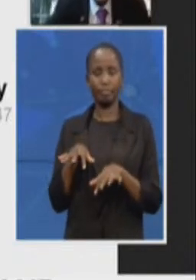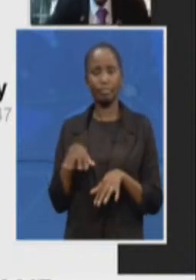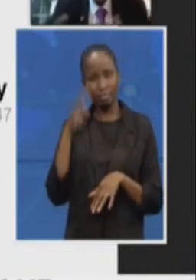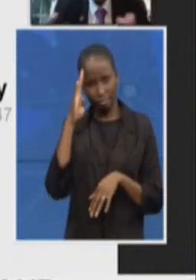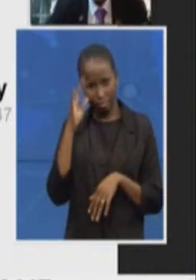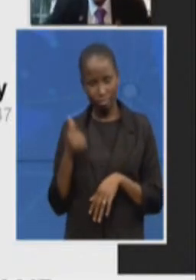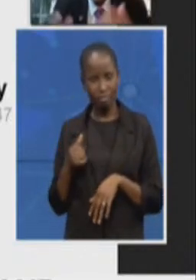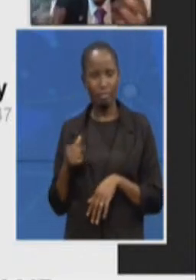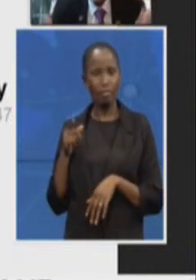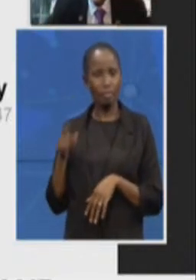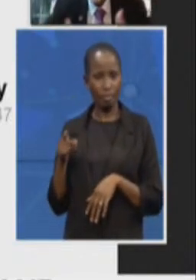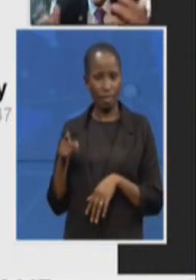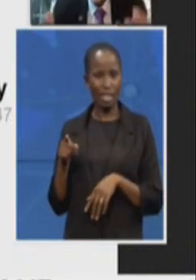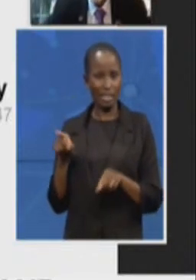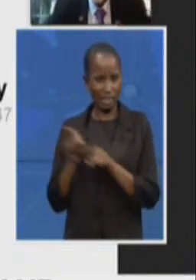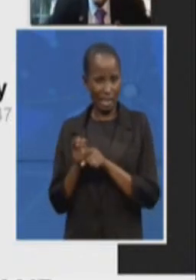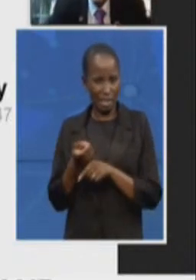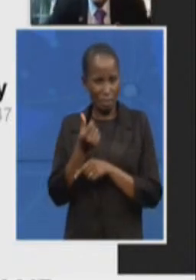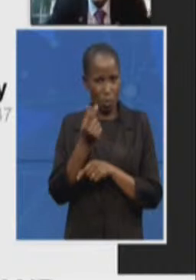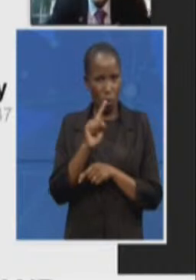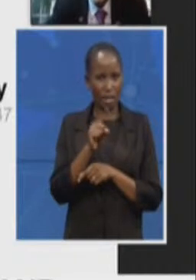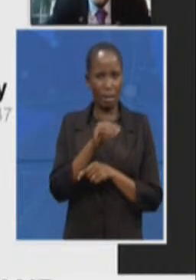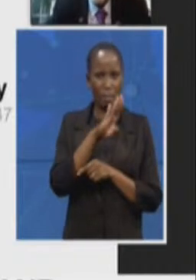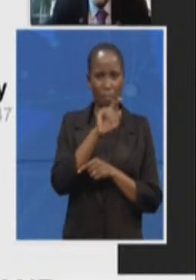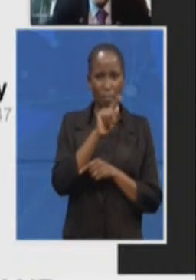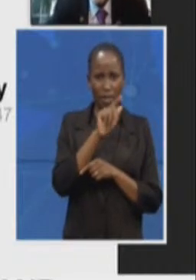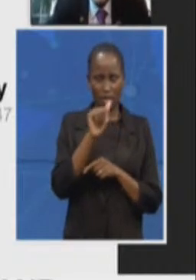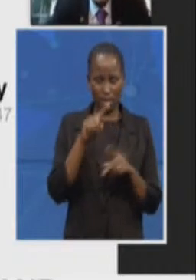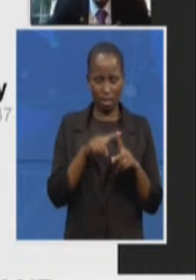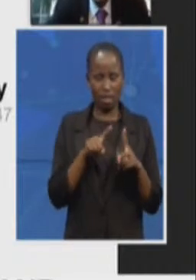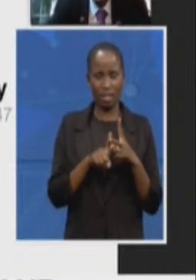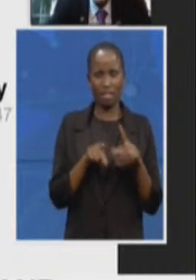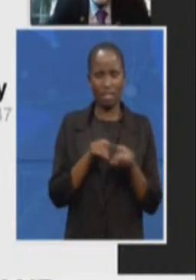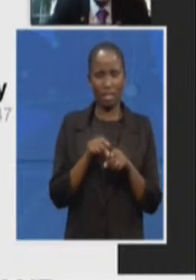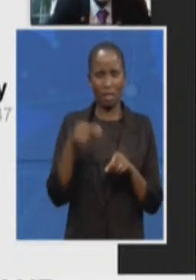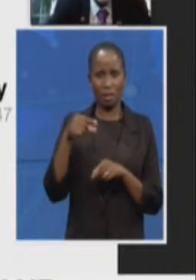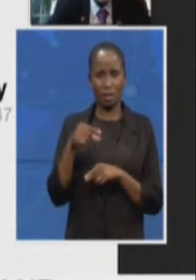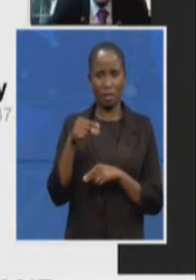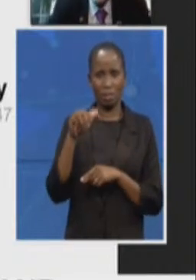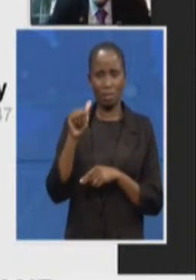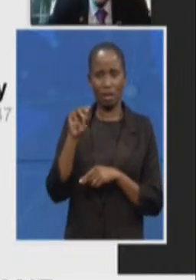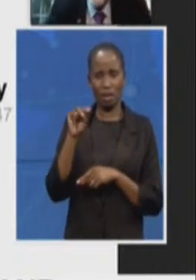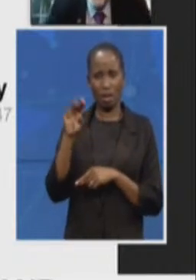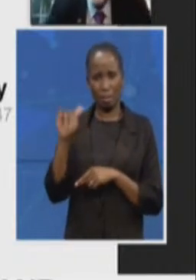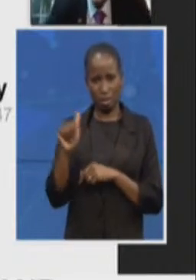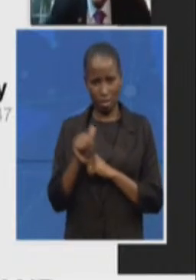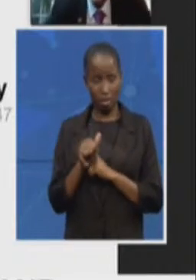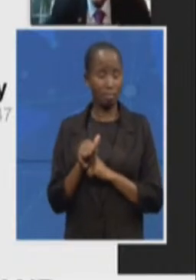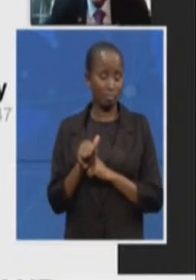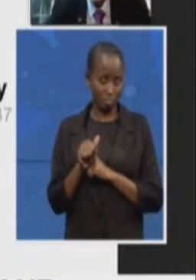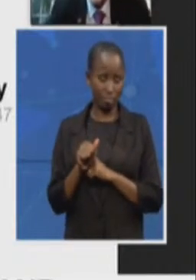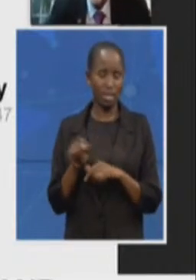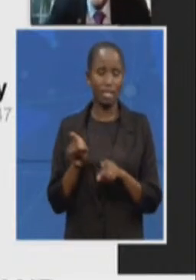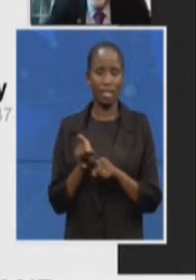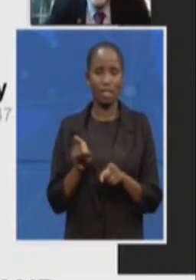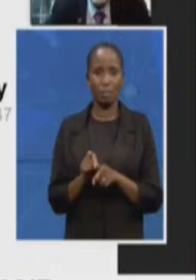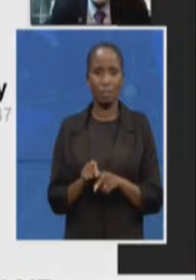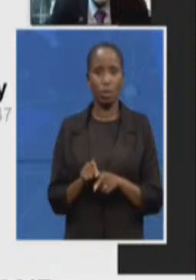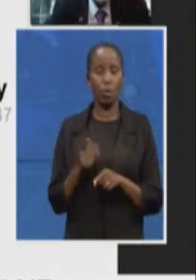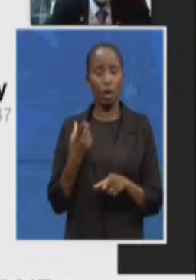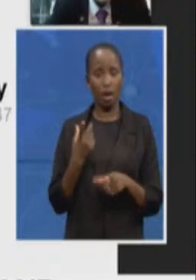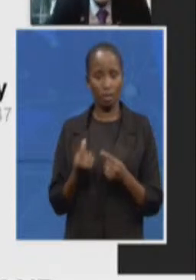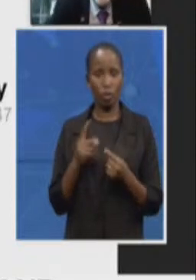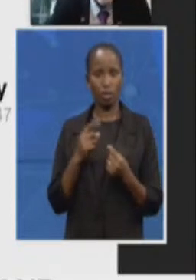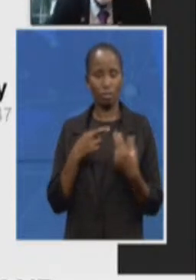variants that are responsible for some level of immune escape. So we will expect that there'll be at least some